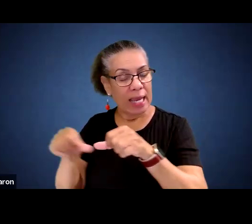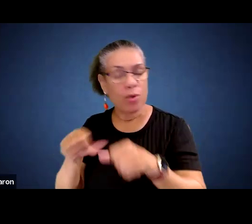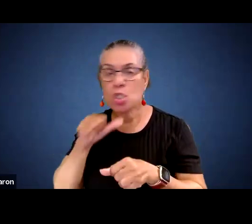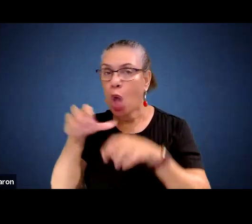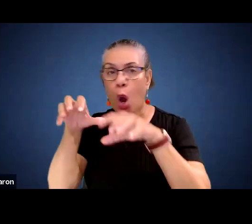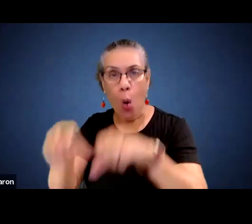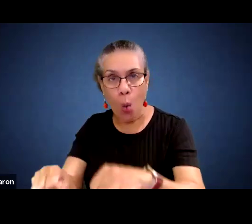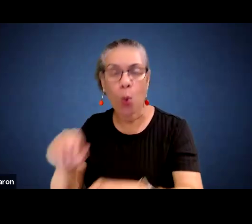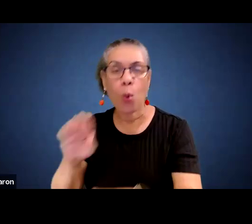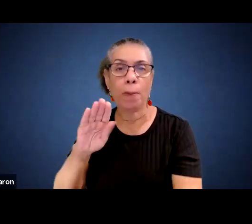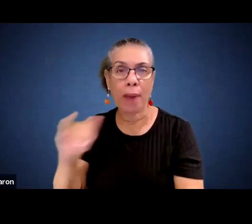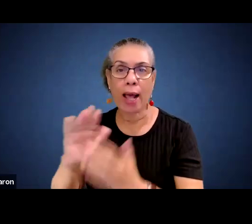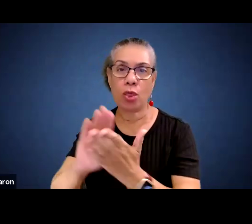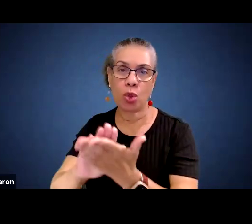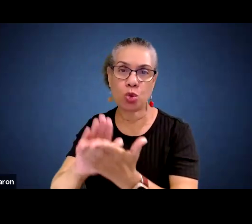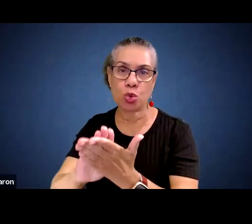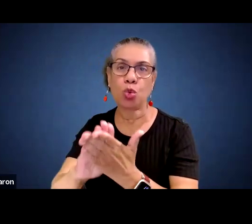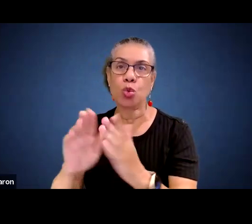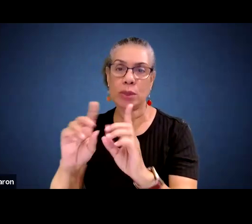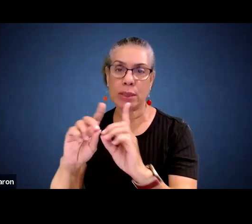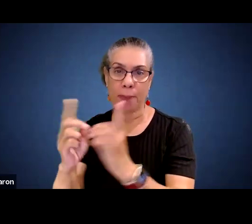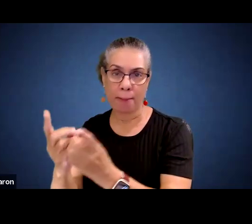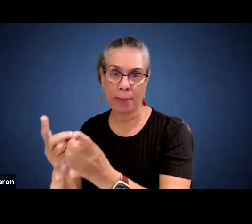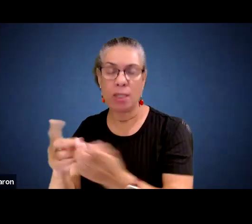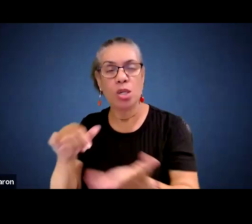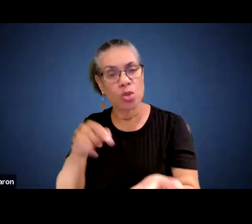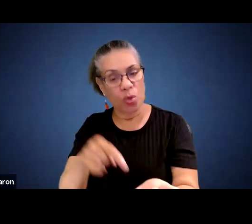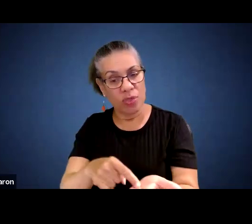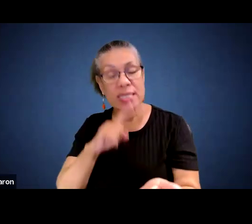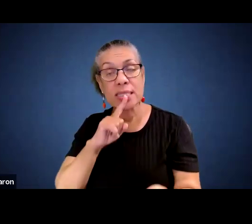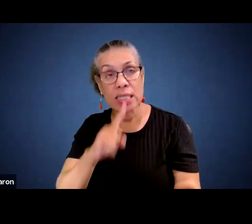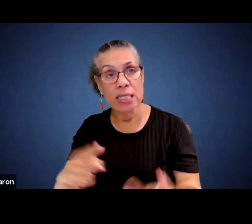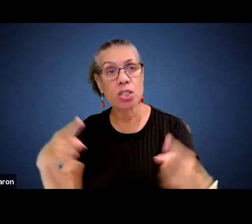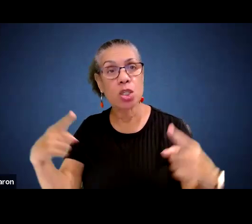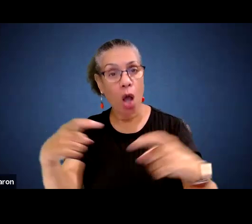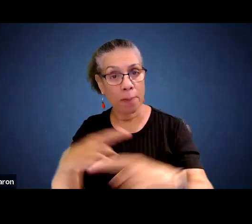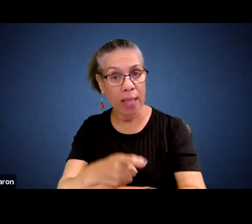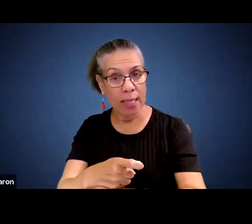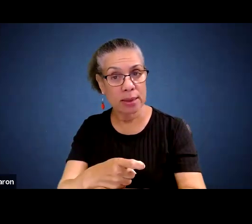the school department. 30 seconds. So it is complex, to say the least, and